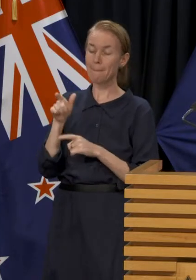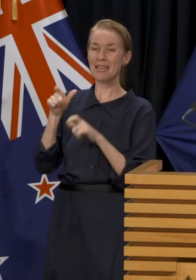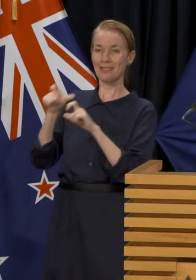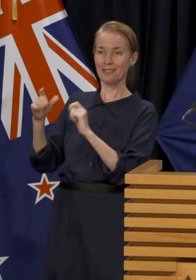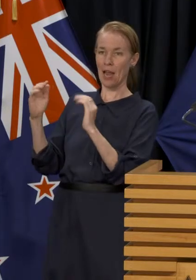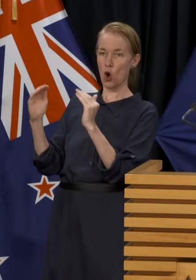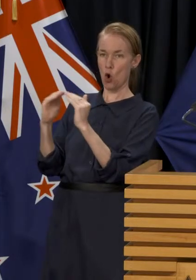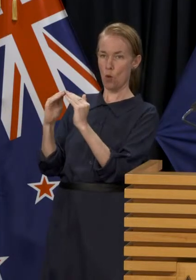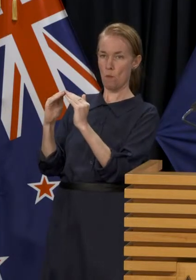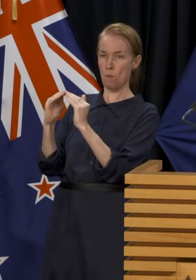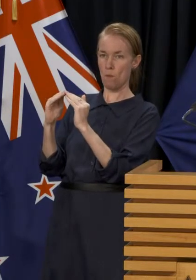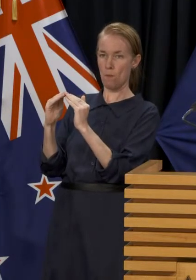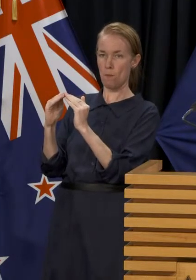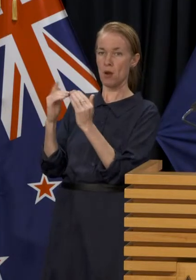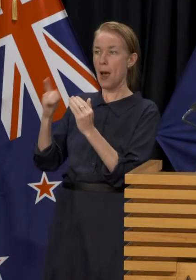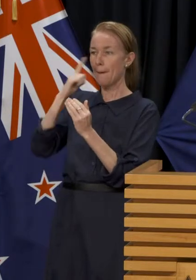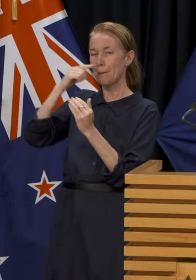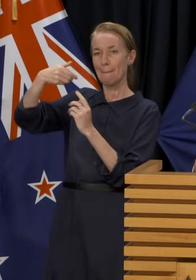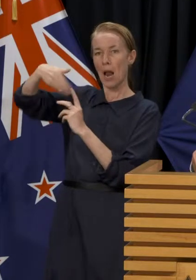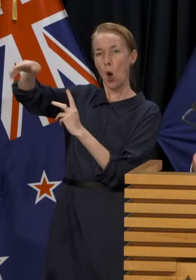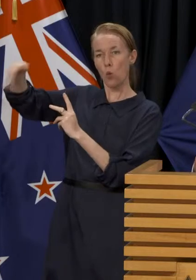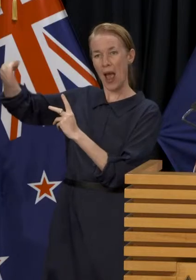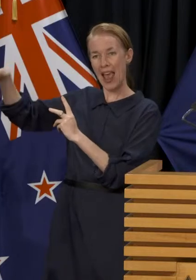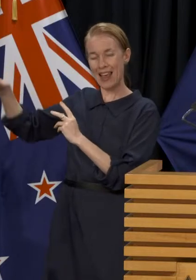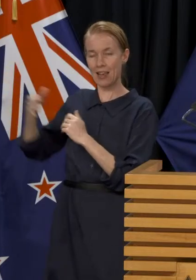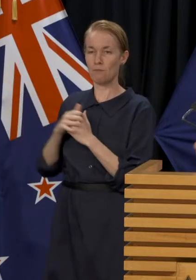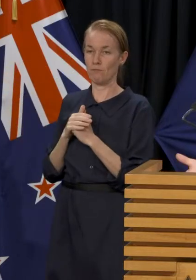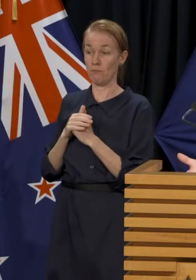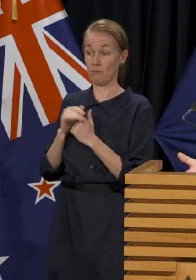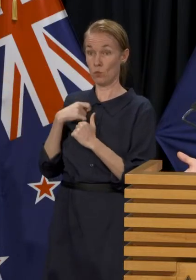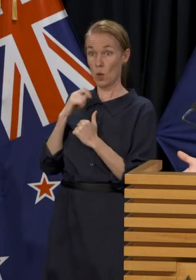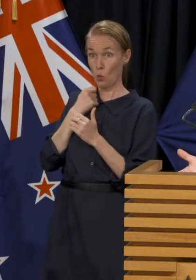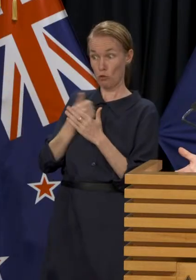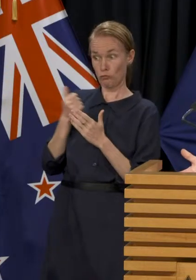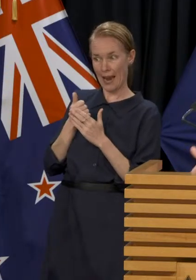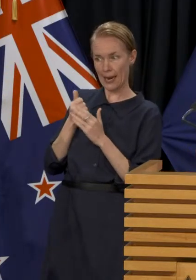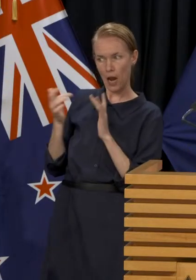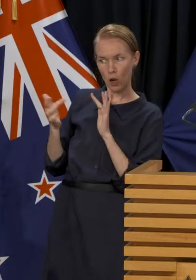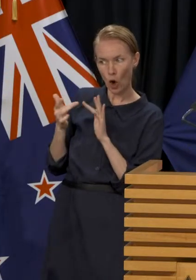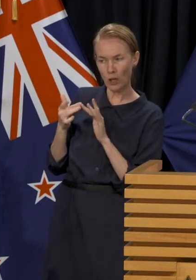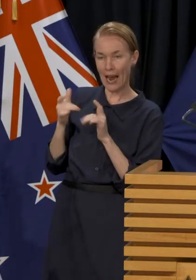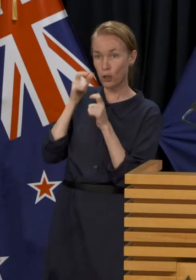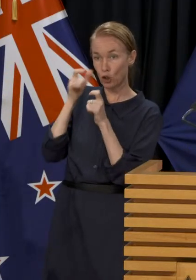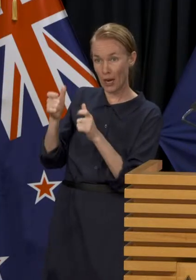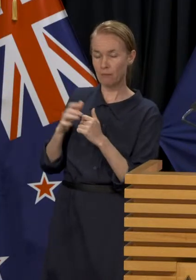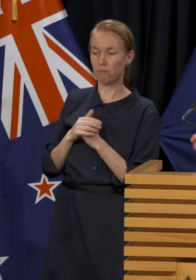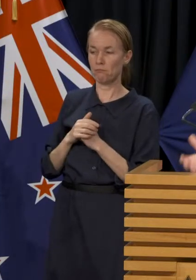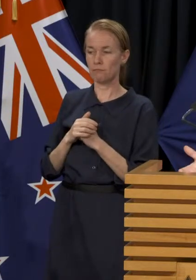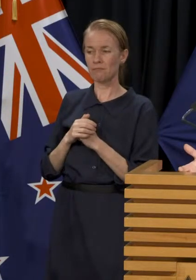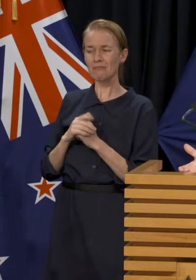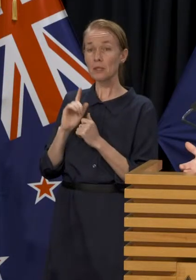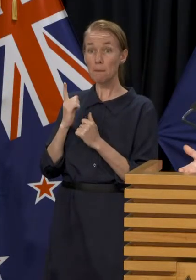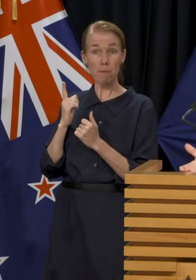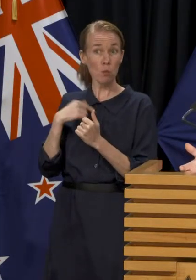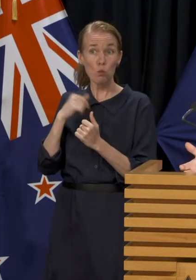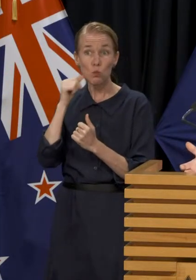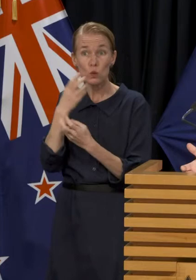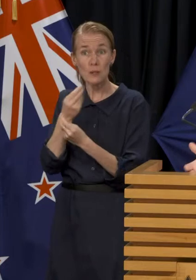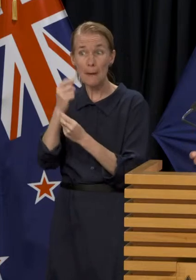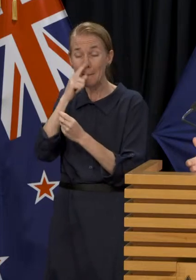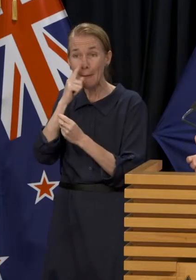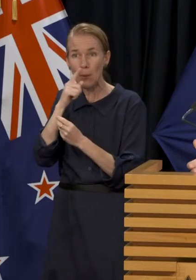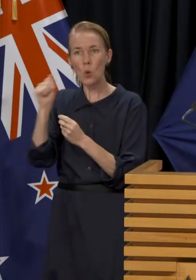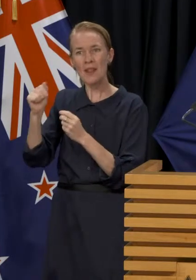we have and want to make provision for people whose family circumstances mean that they can't necessarily self-isolate at